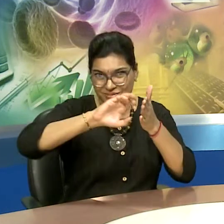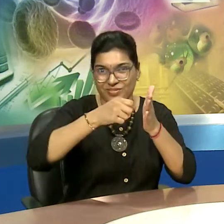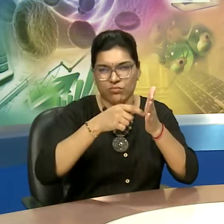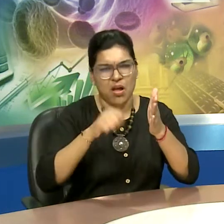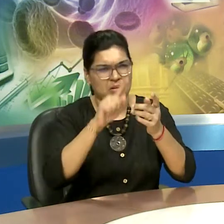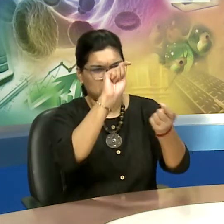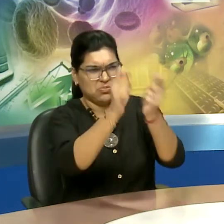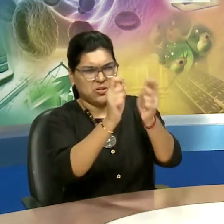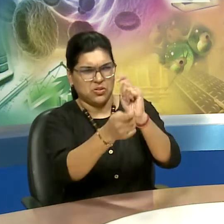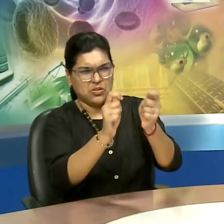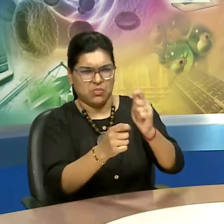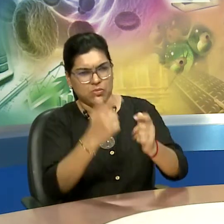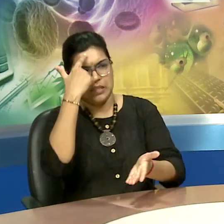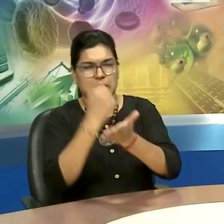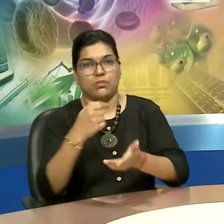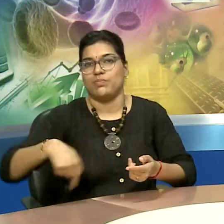propose amendment for